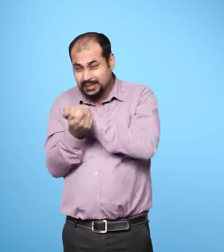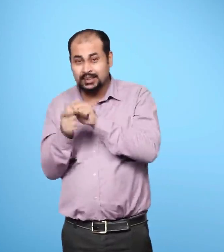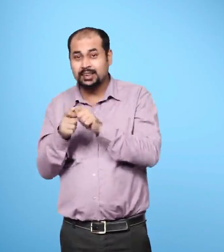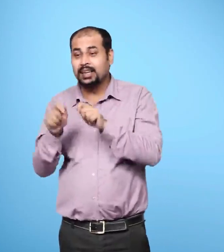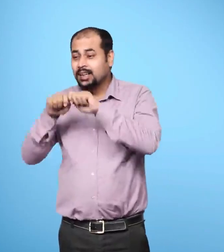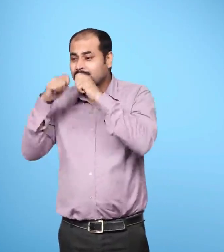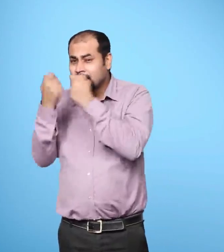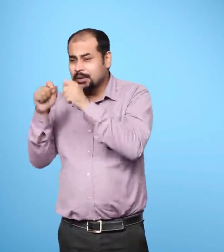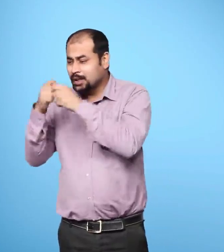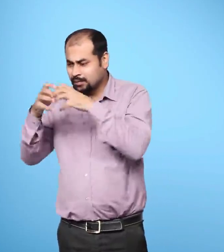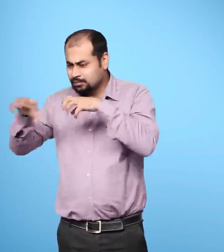left?